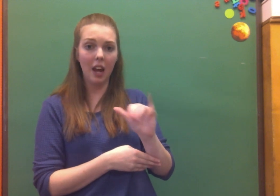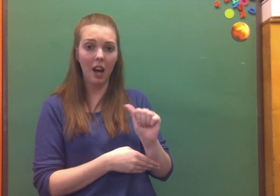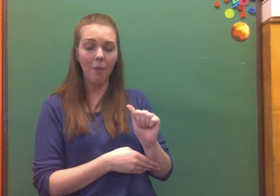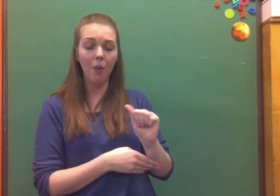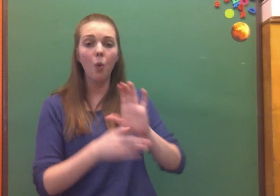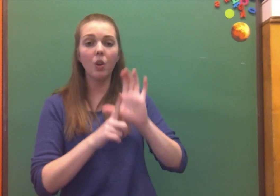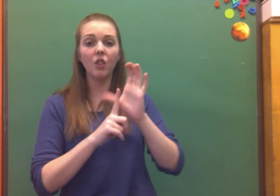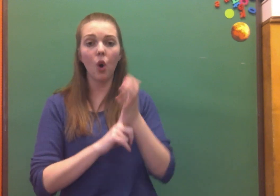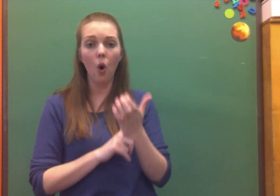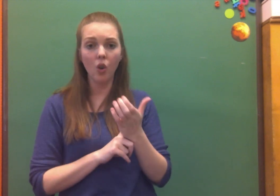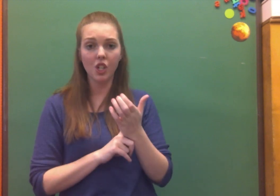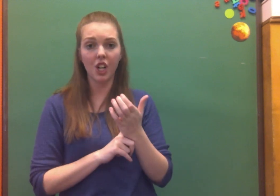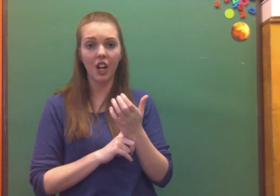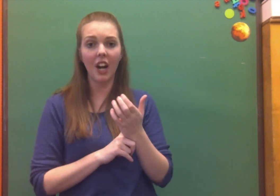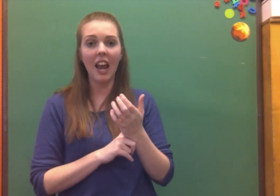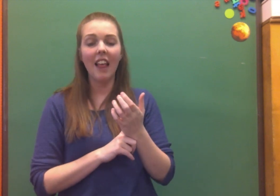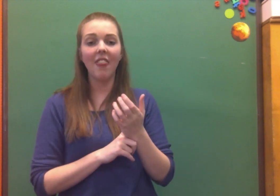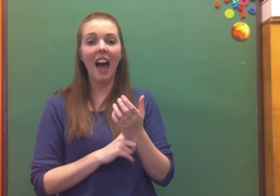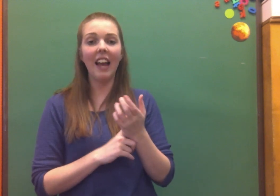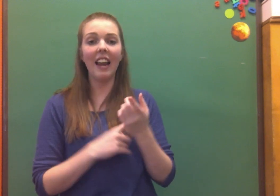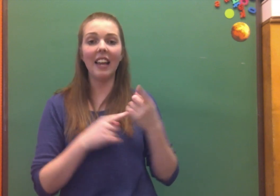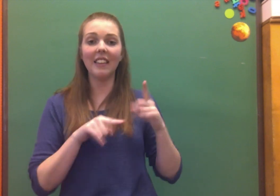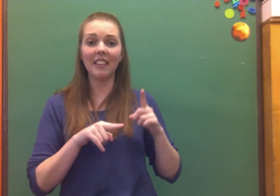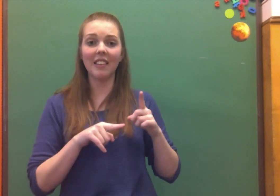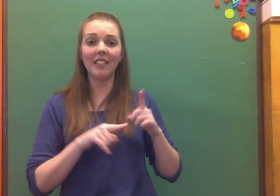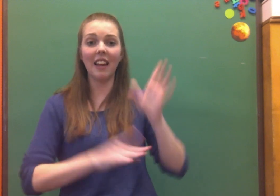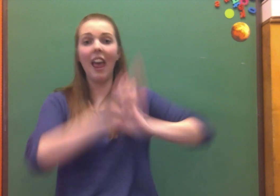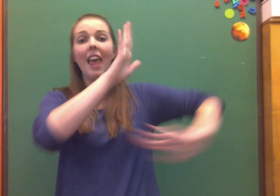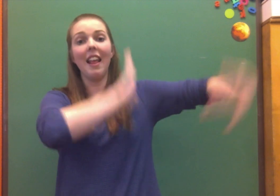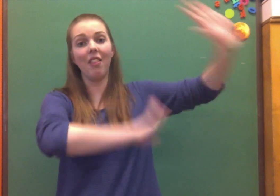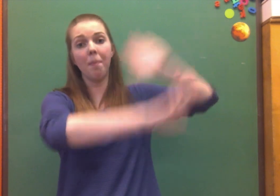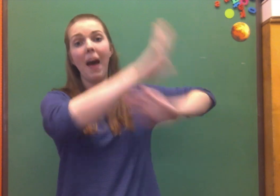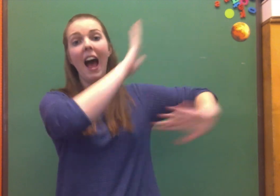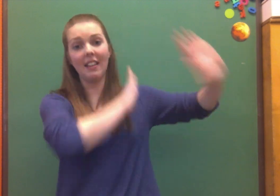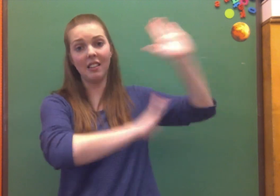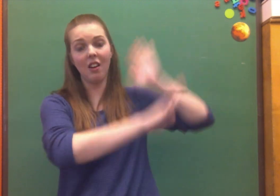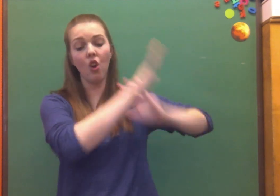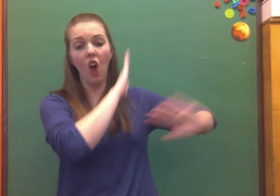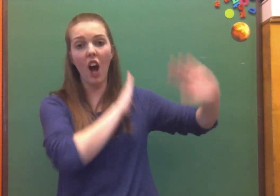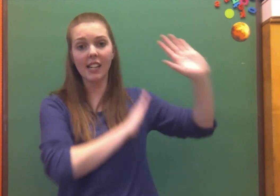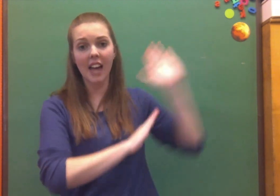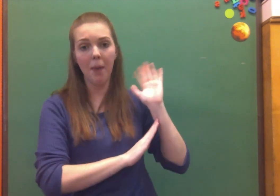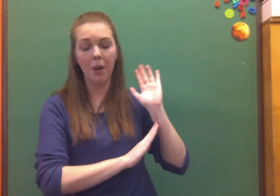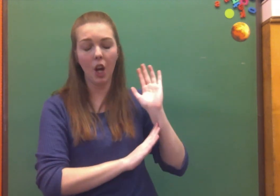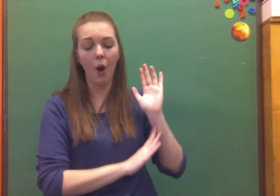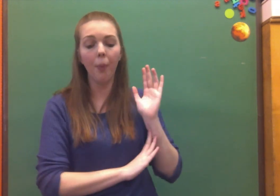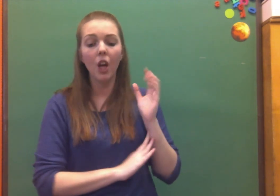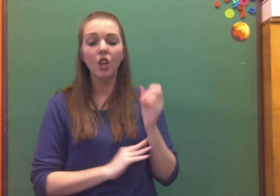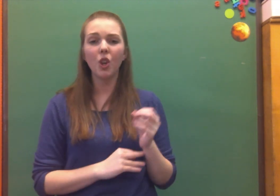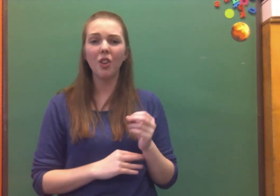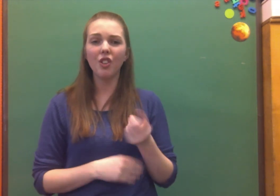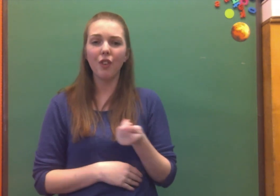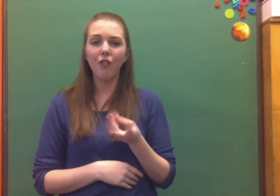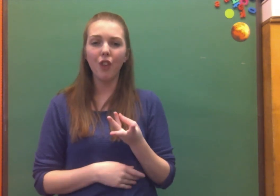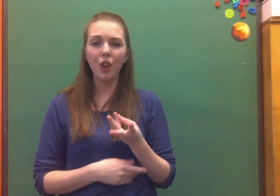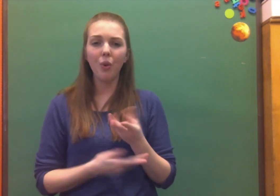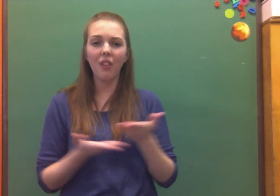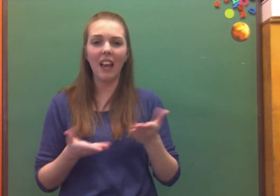Mesopotamia was a culture that existed in the past, a long time ago. So there's a few things